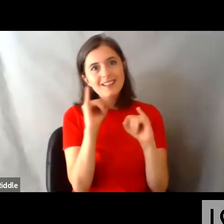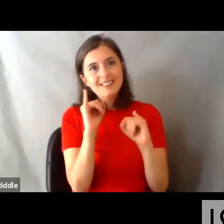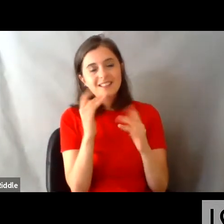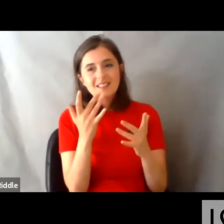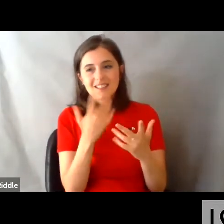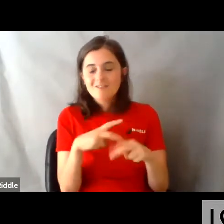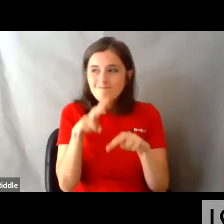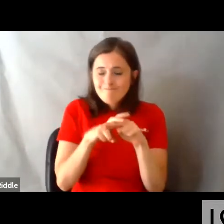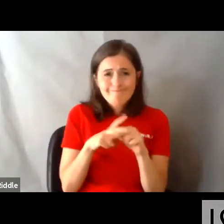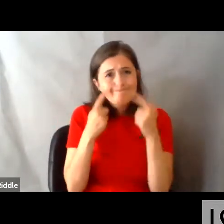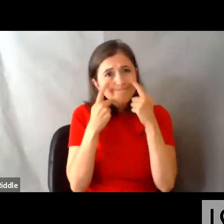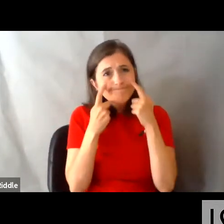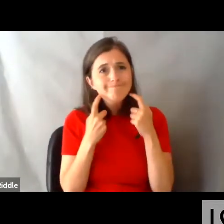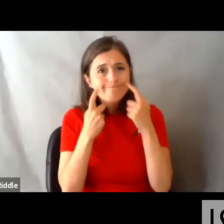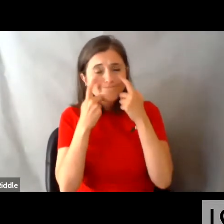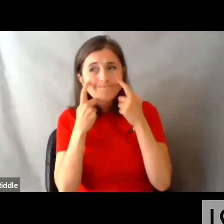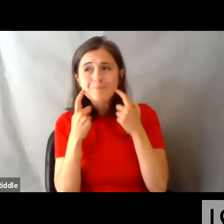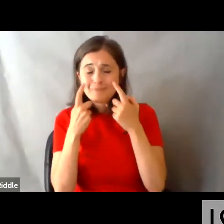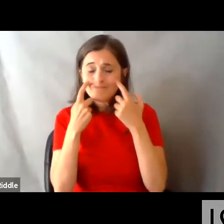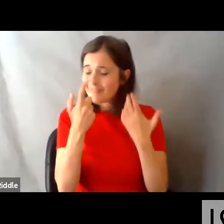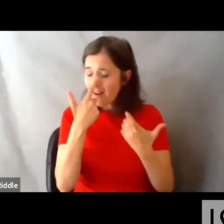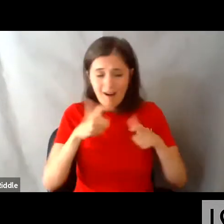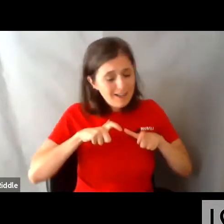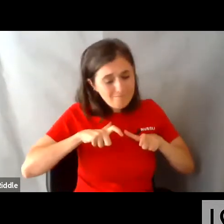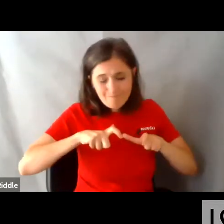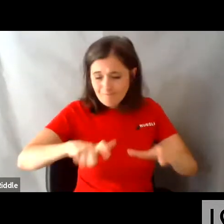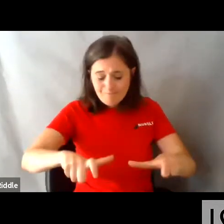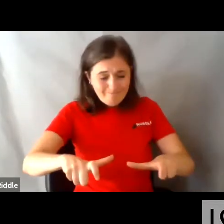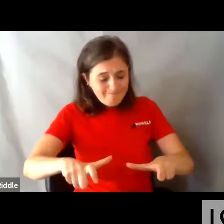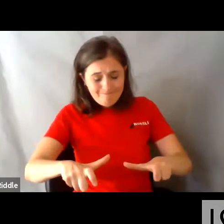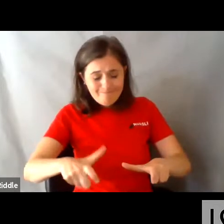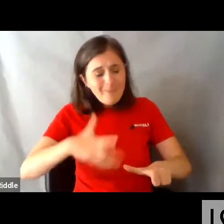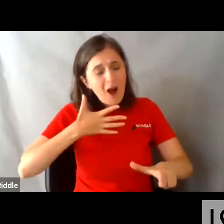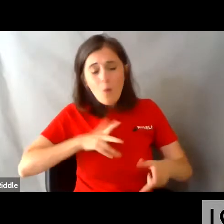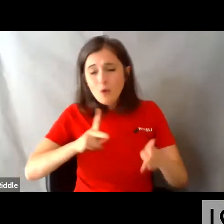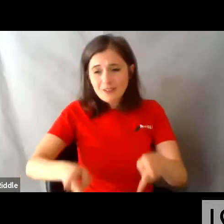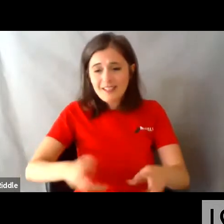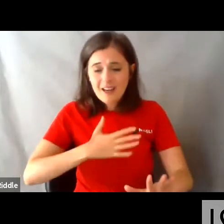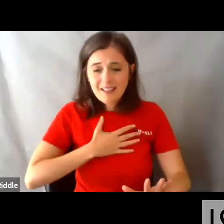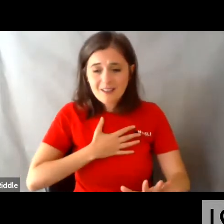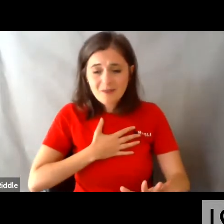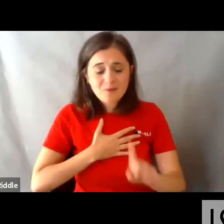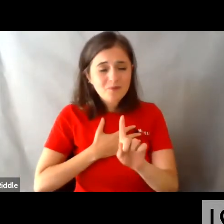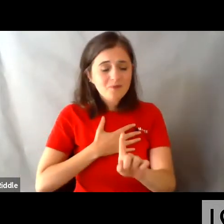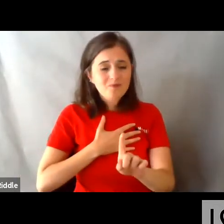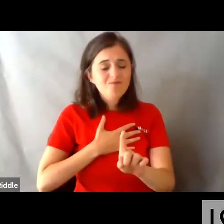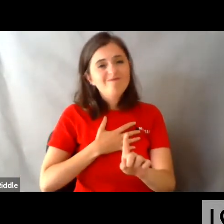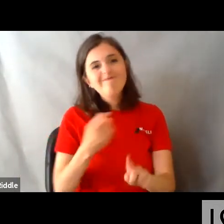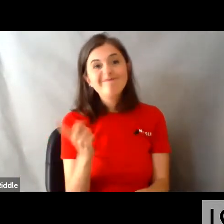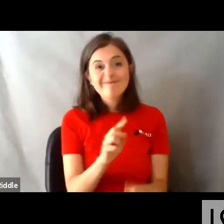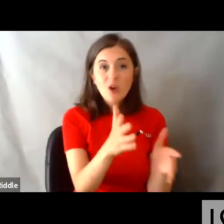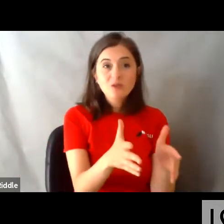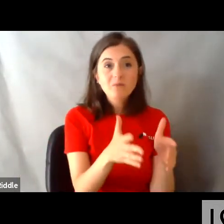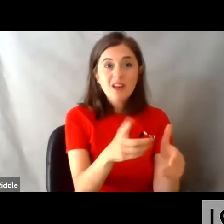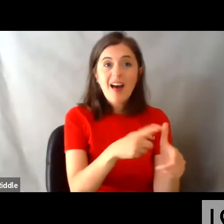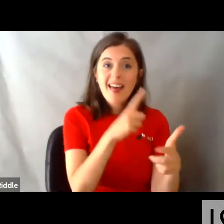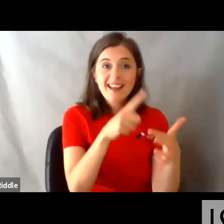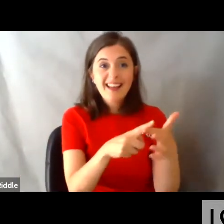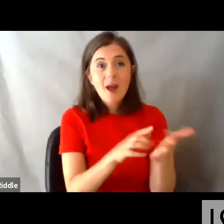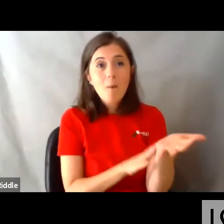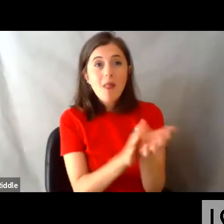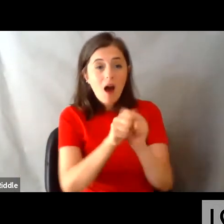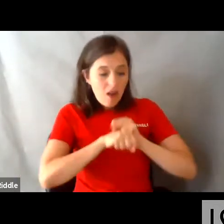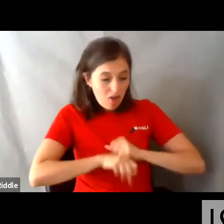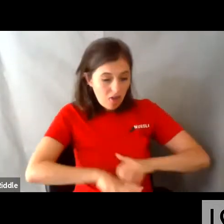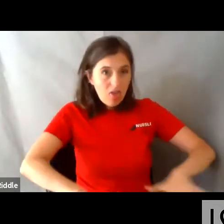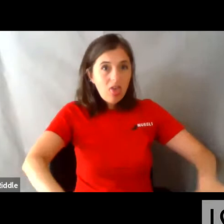I cry. I can't take any more, I just want to die. End up in A&E, blood on the